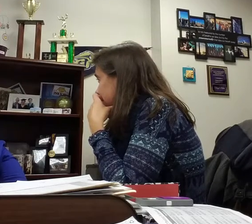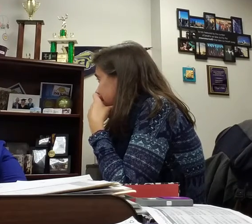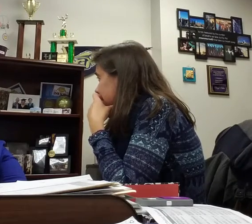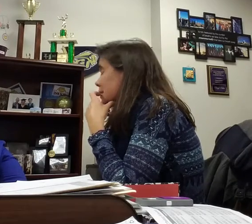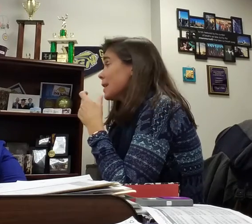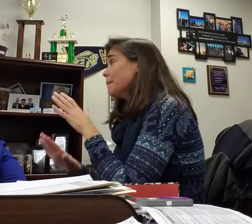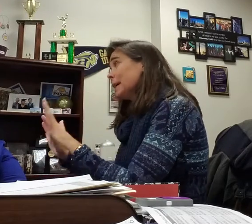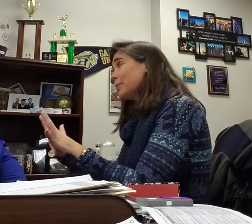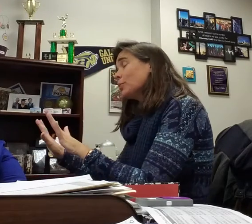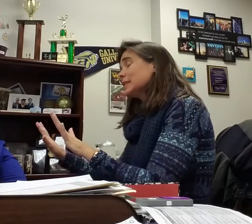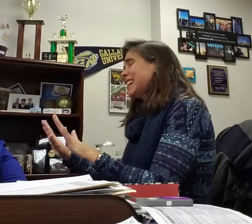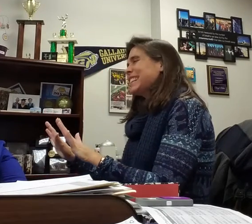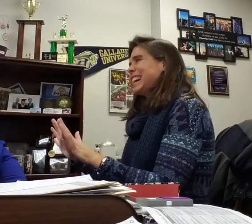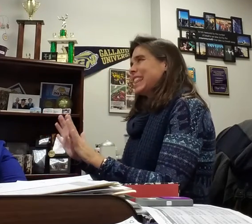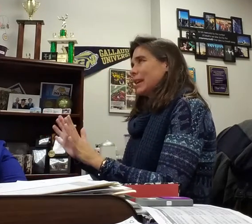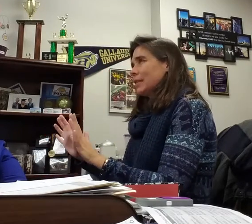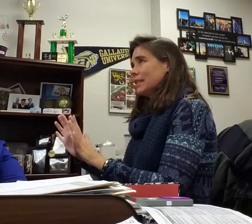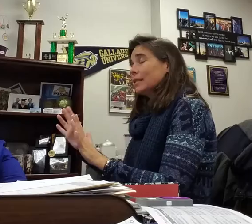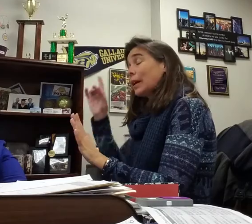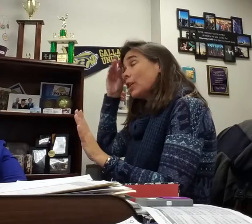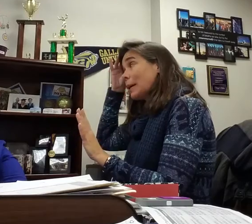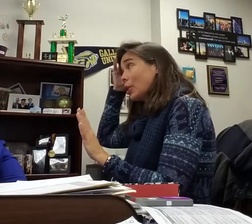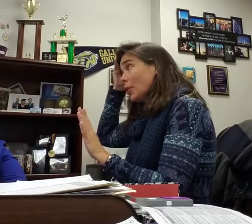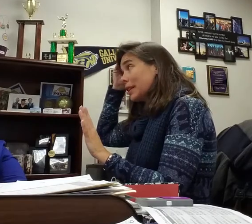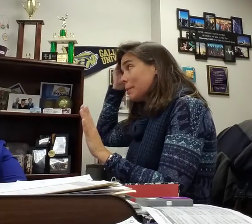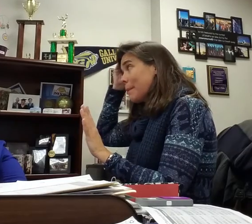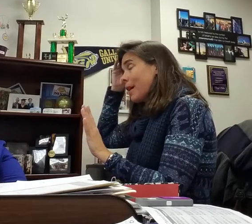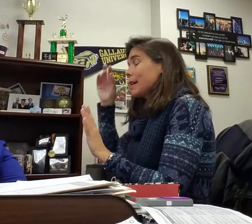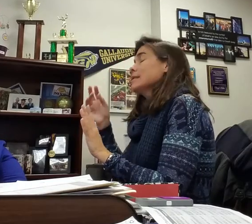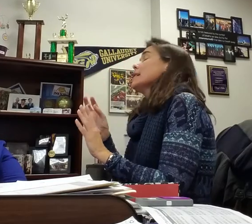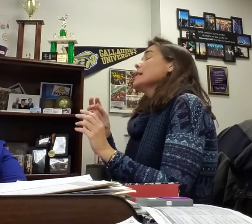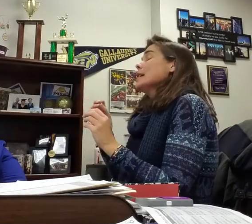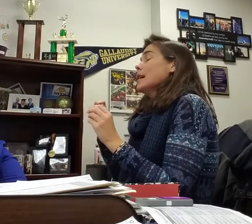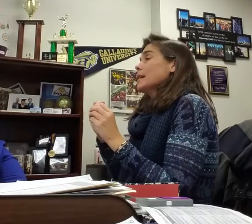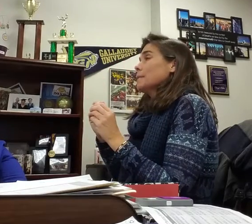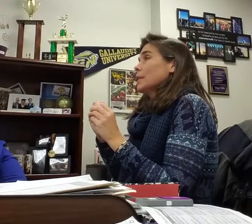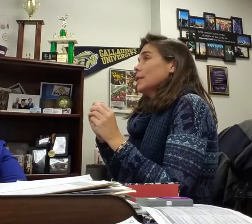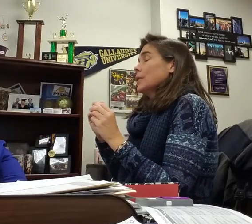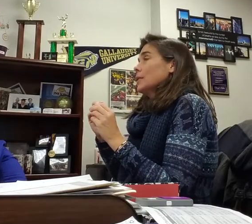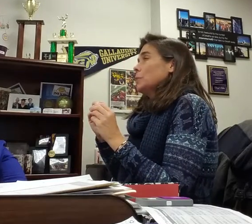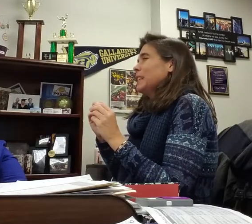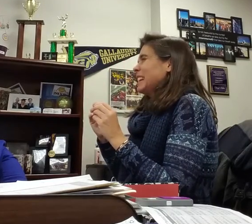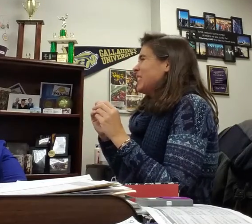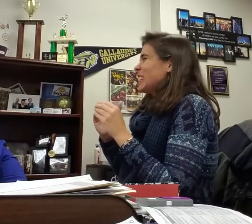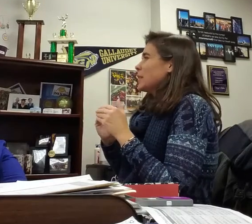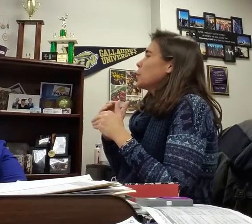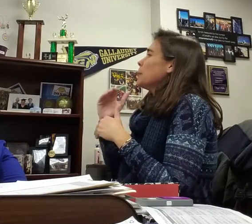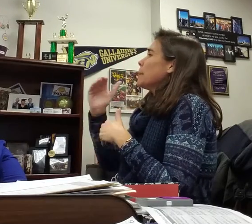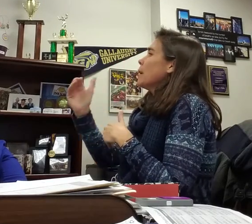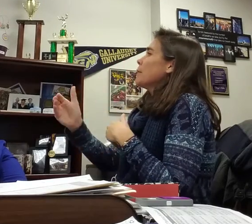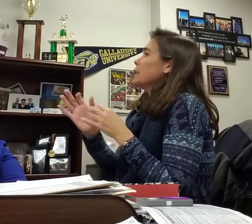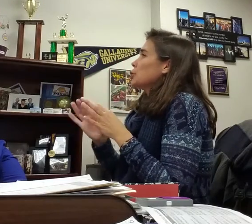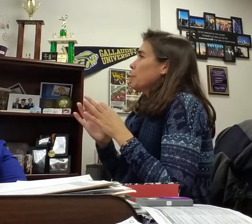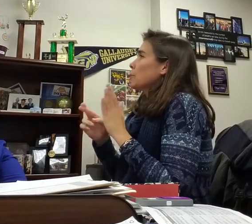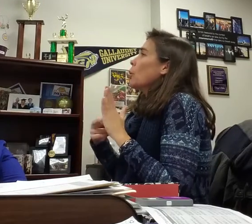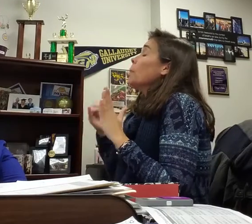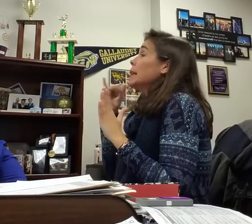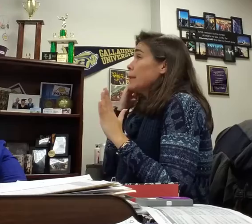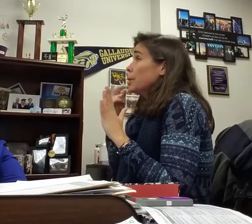And some people would say, nah, this like where I'm going in my mind would be like, oh, that's a little bit above the interpreter role. But if you